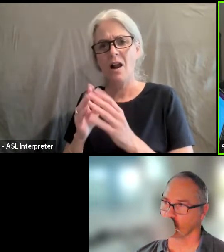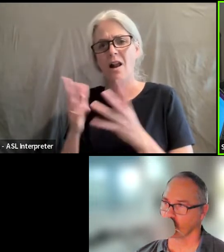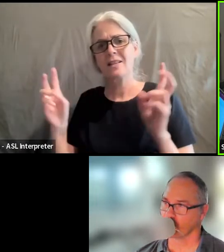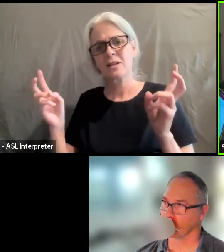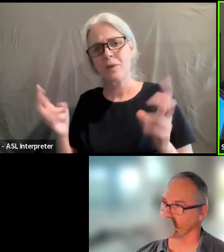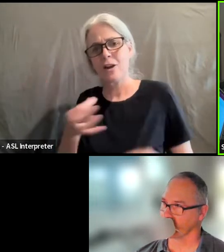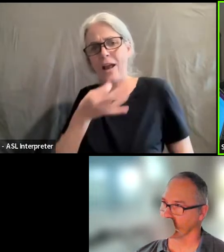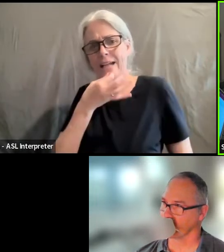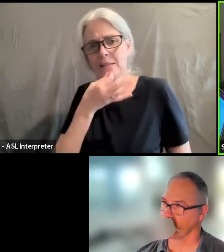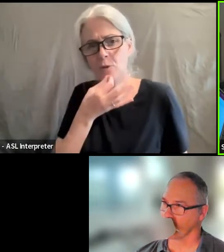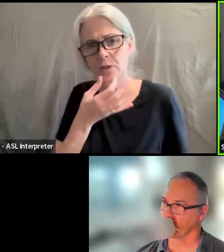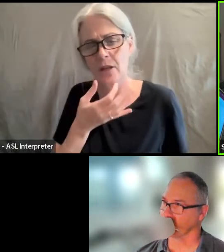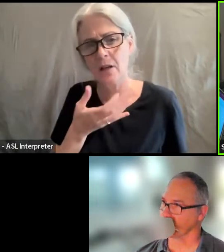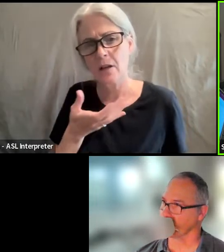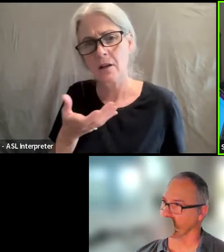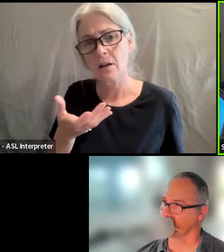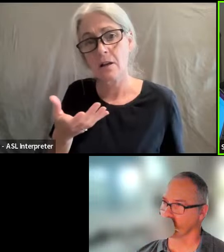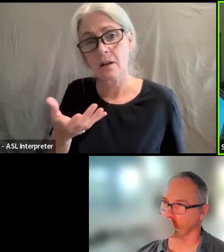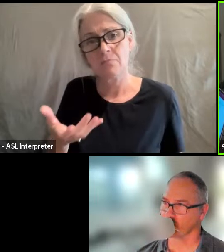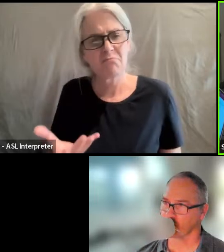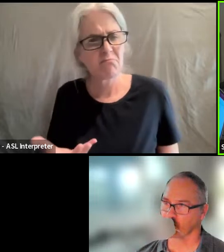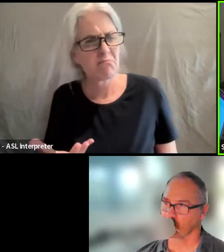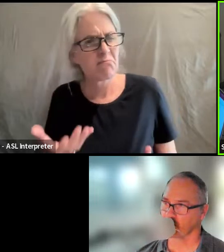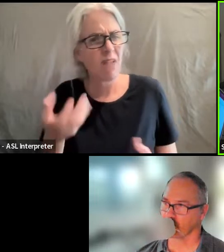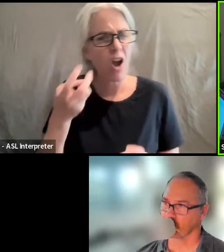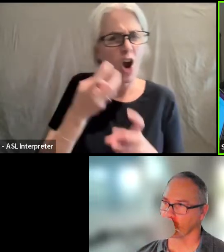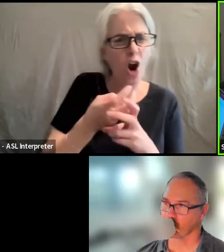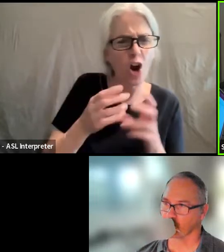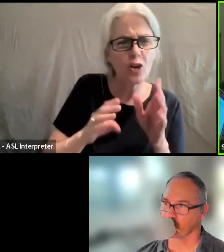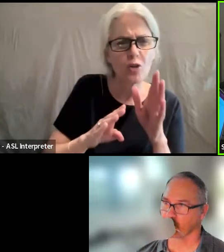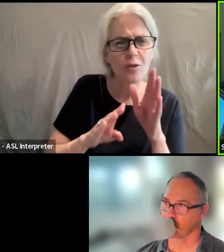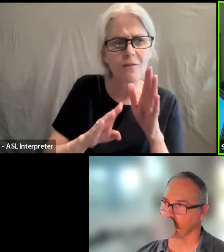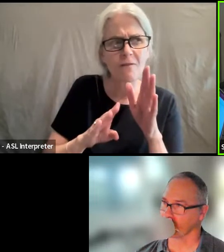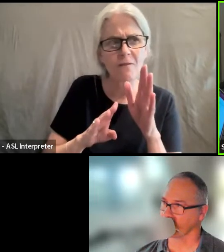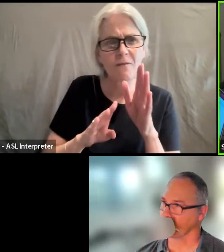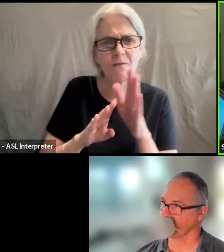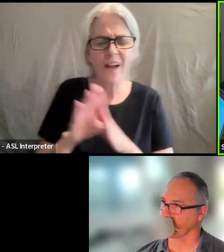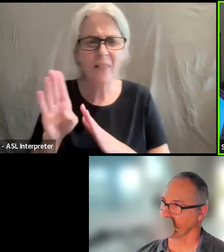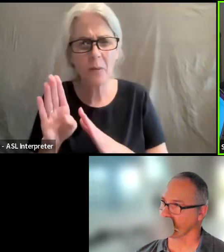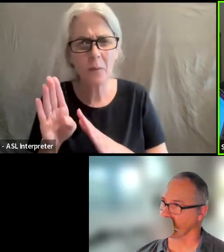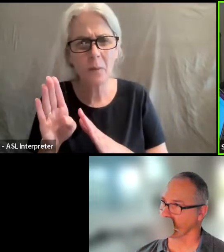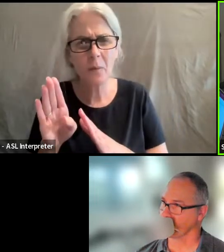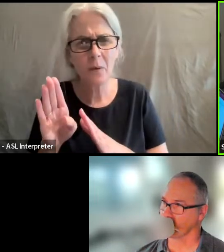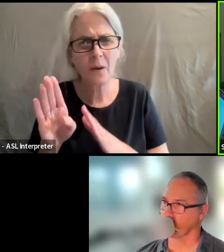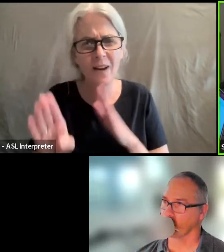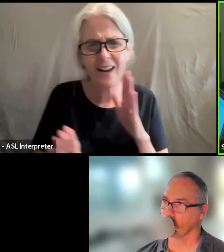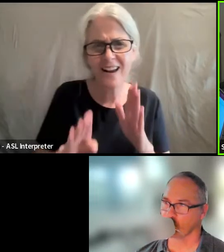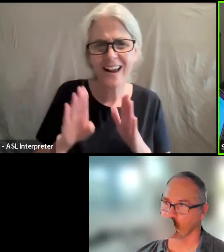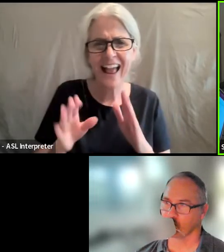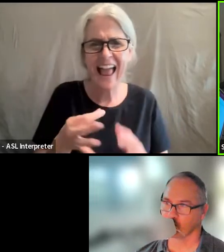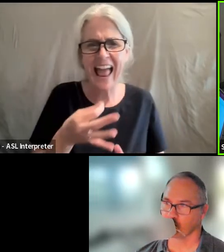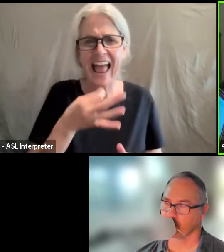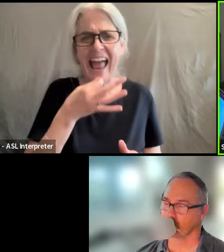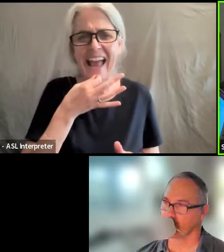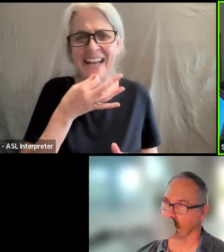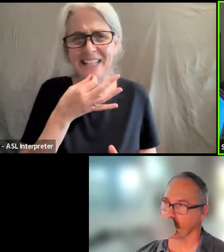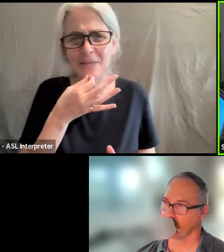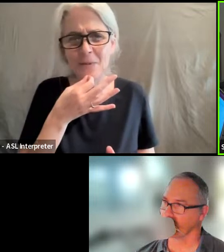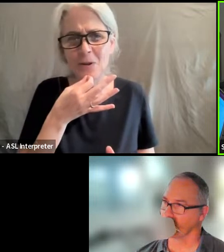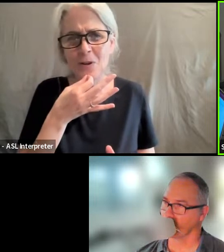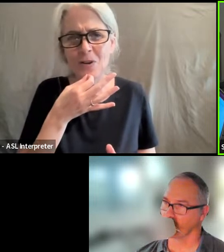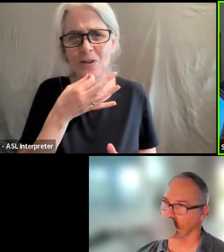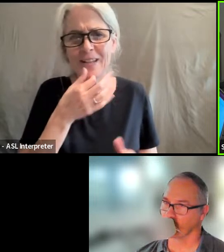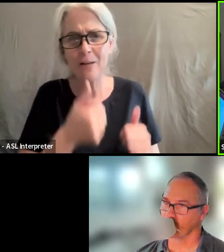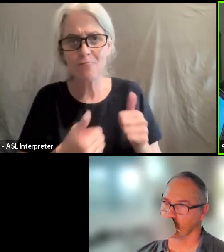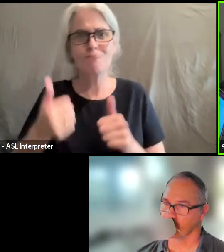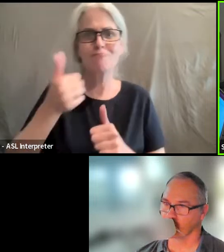experts. And, it's hard to develop. It's going to be hard to develop subject matter experts and probably master